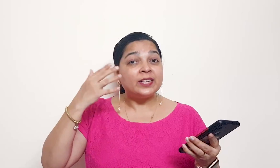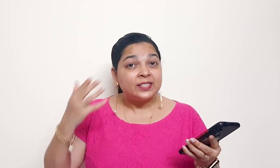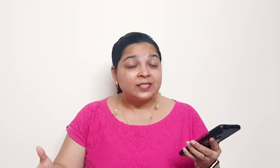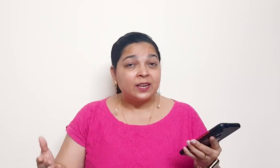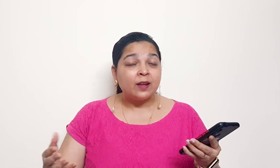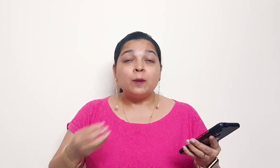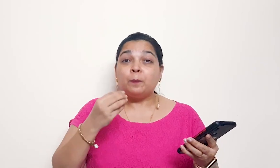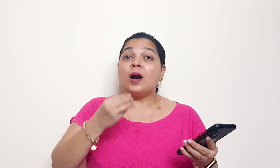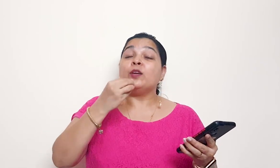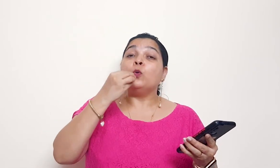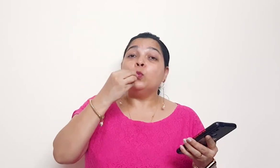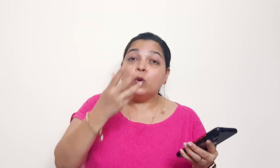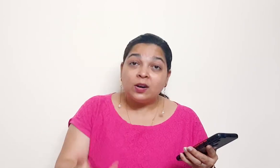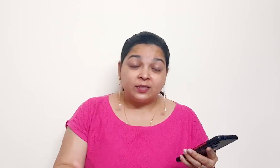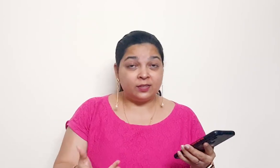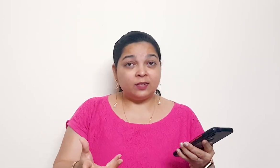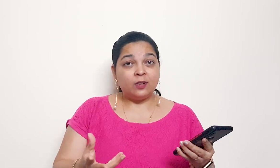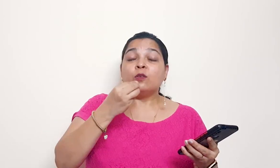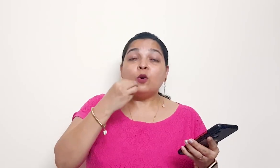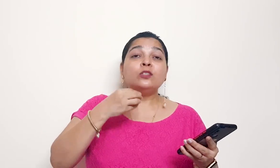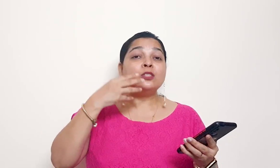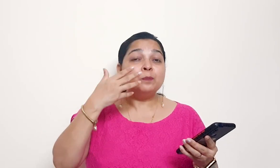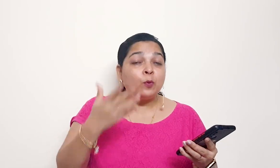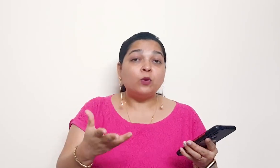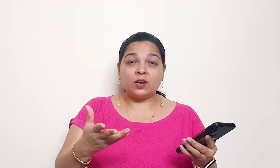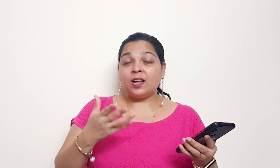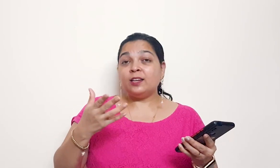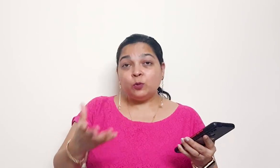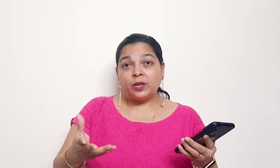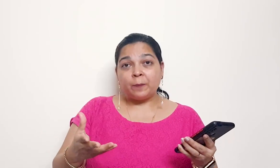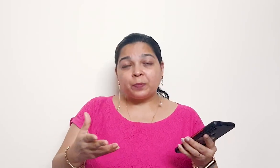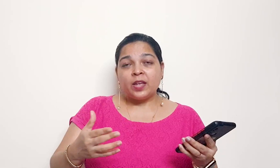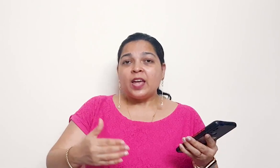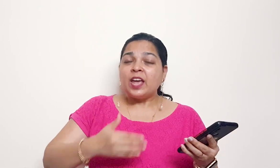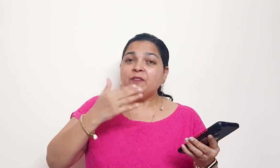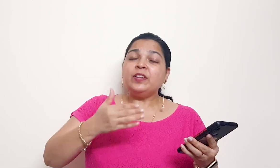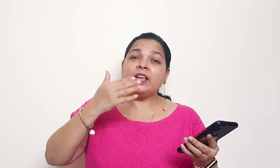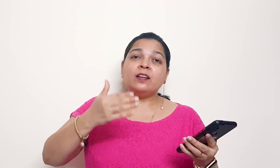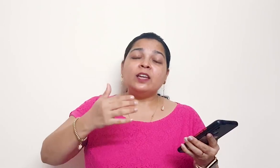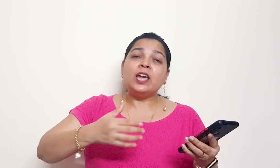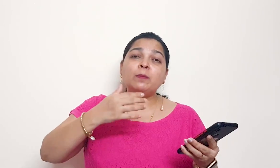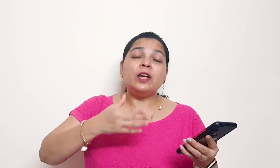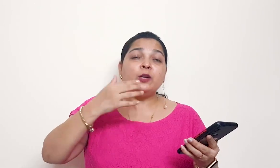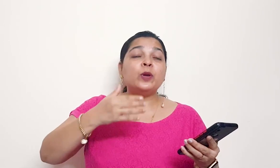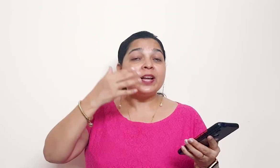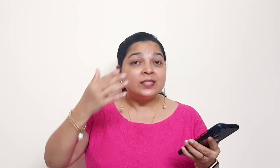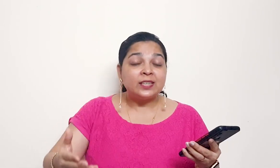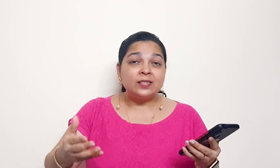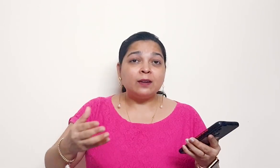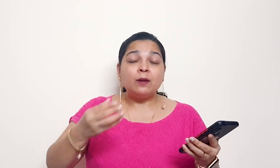into existence by words. God spoke. Hallelujah. Everything came